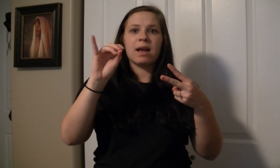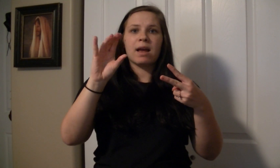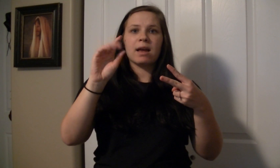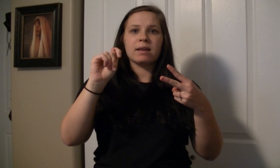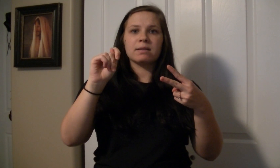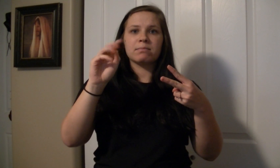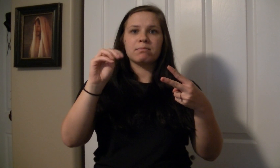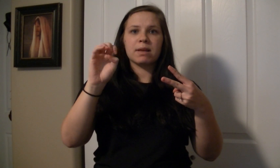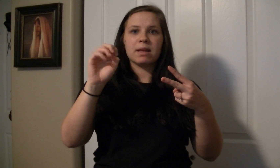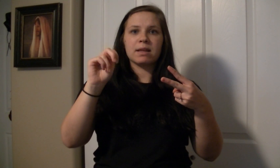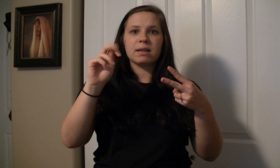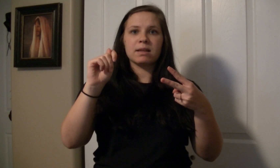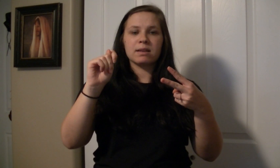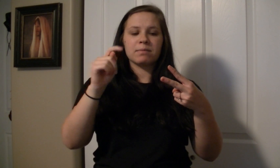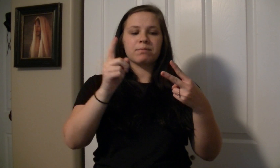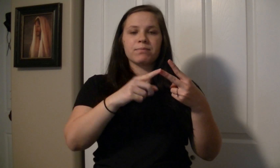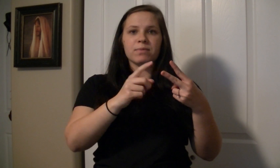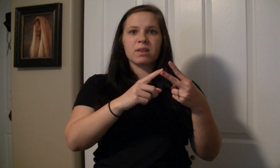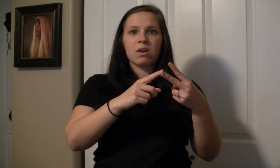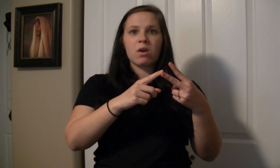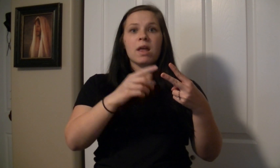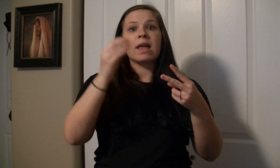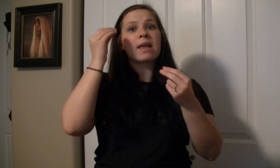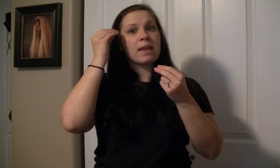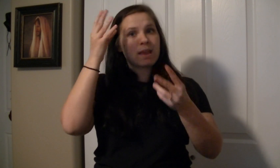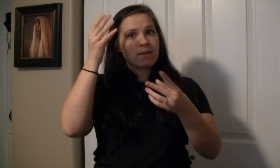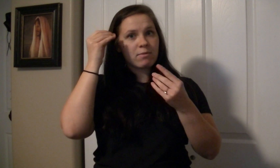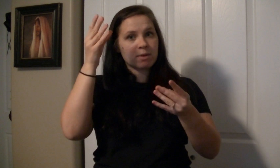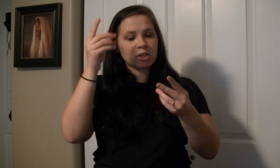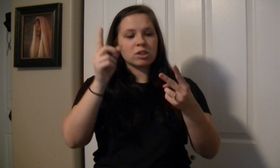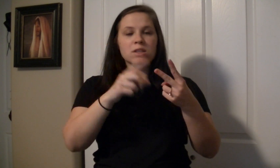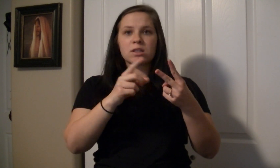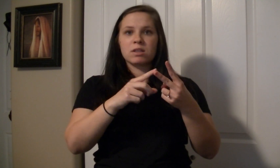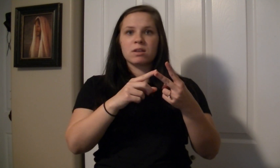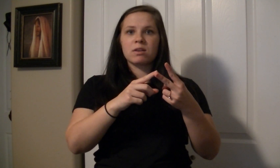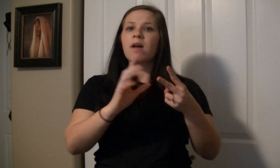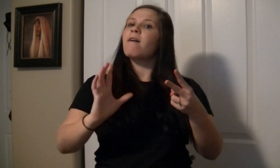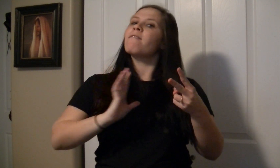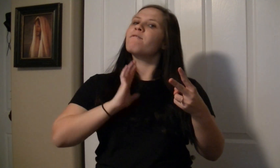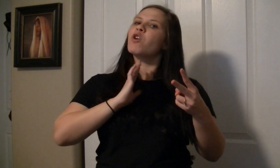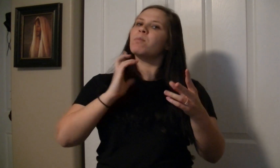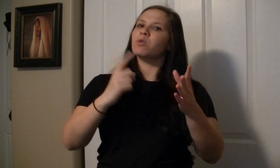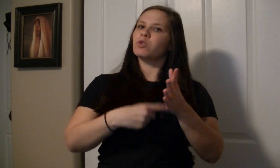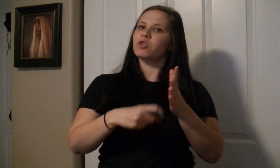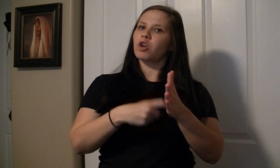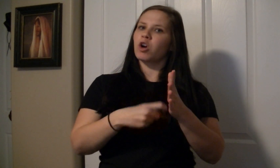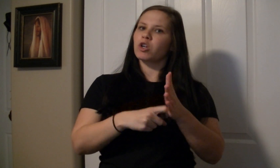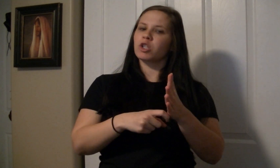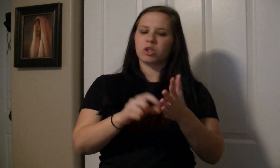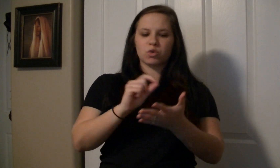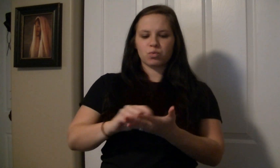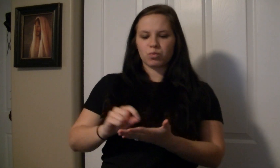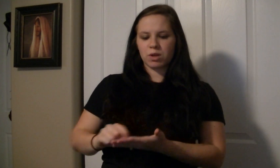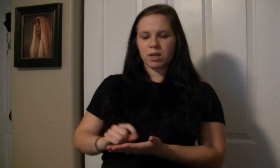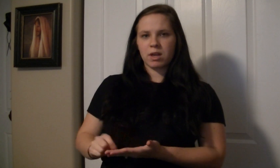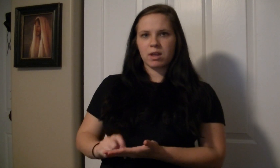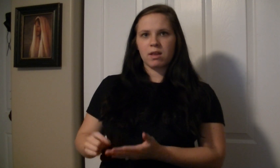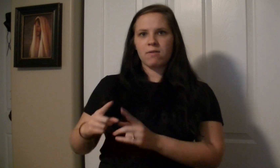information. The information is the formal charges, written charges by the prosecutor. The indictment is